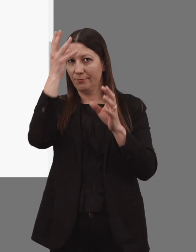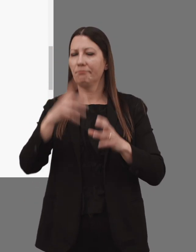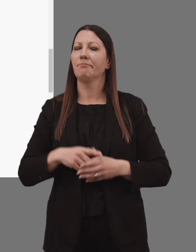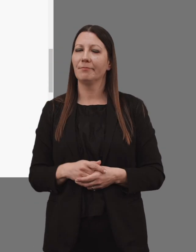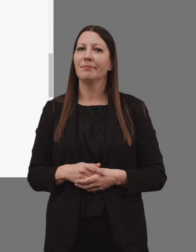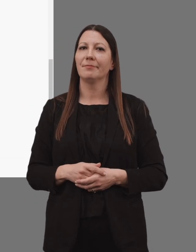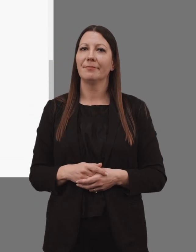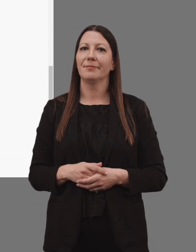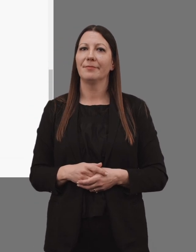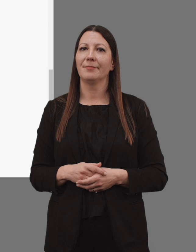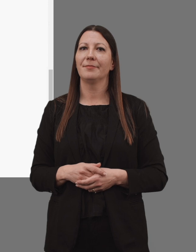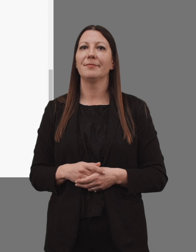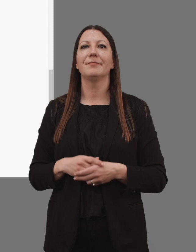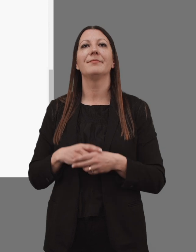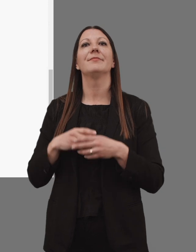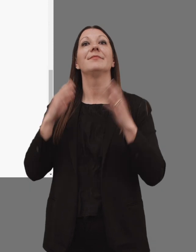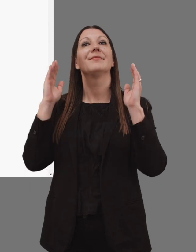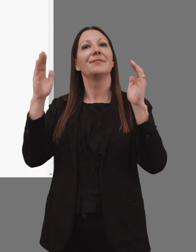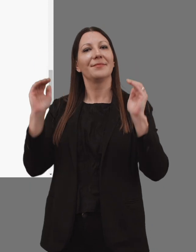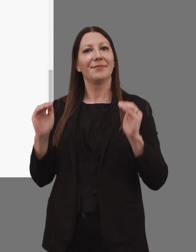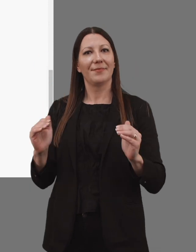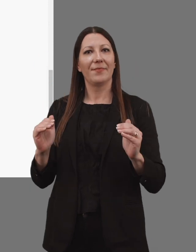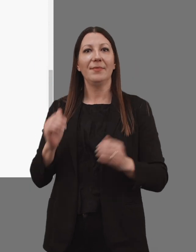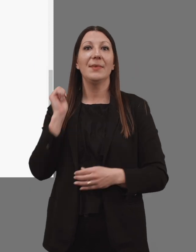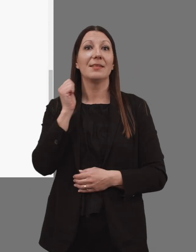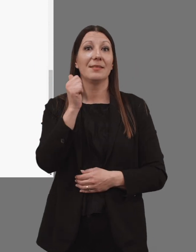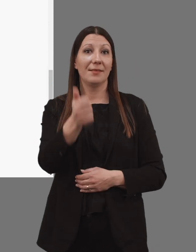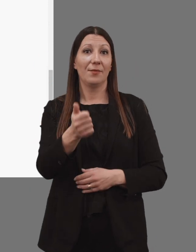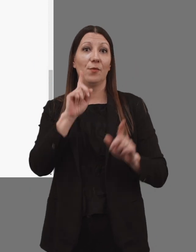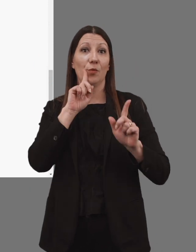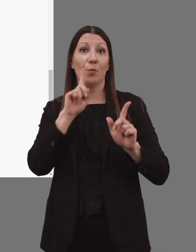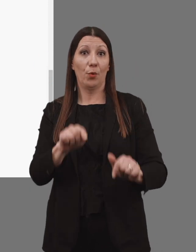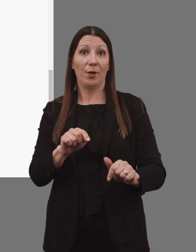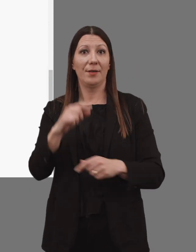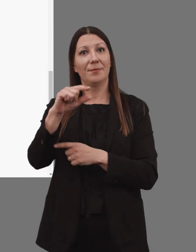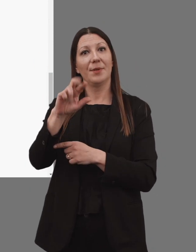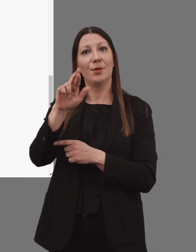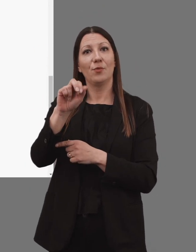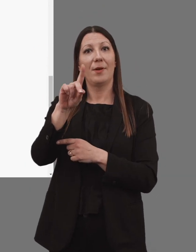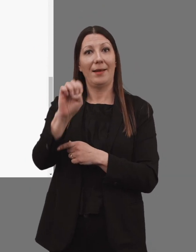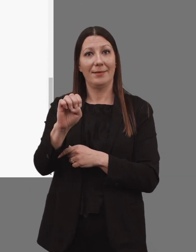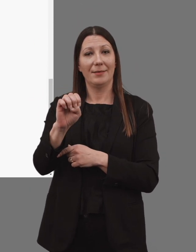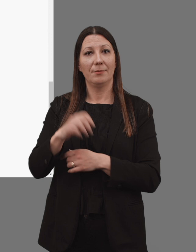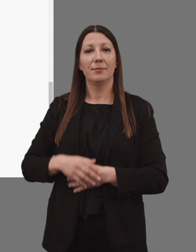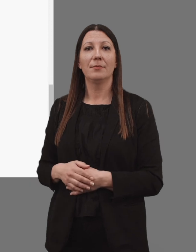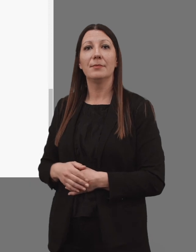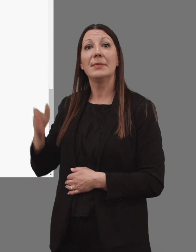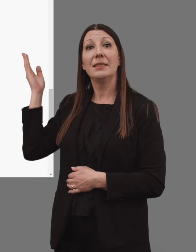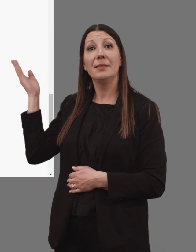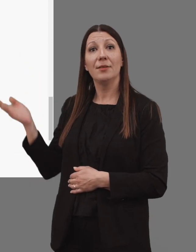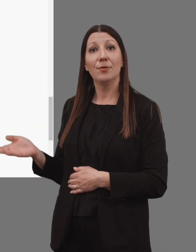Okay, so that's that. Now we're into self-reported grades. So this is where you need